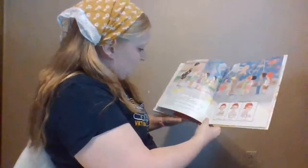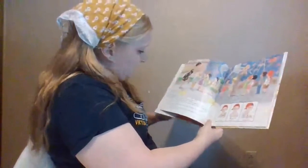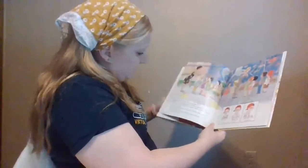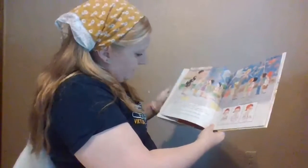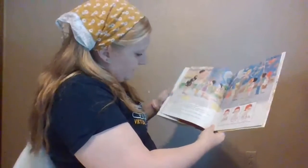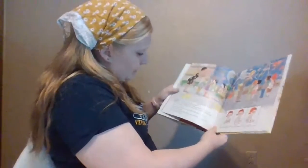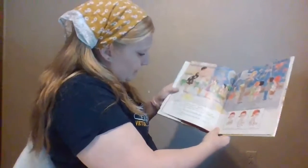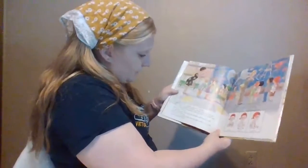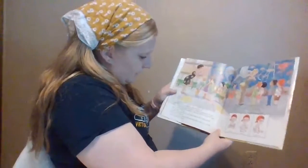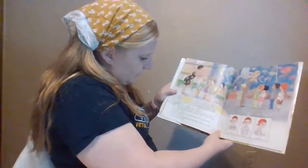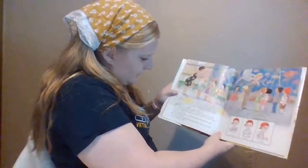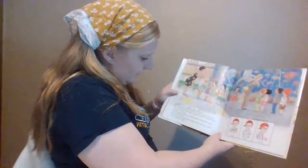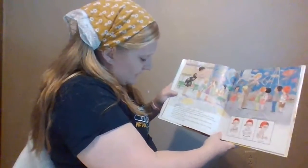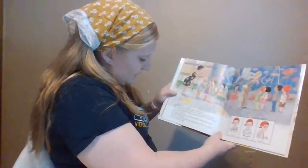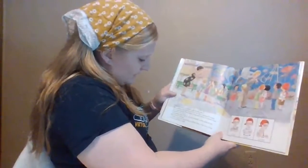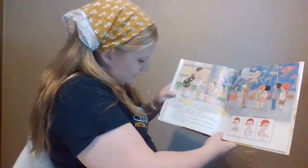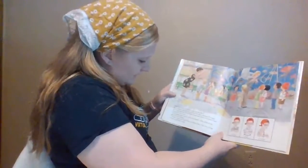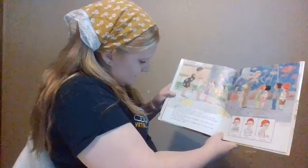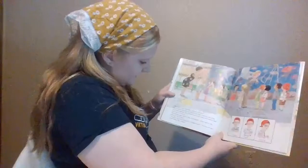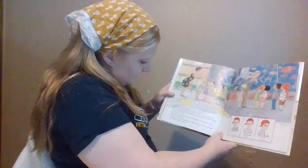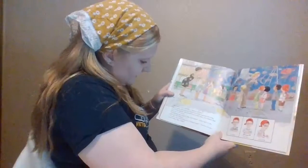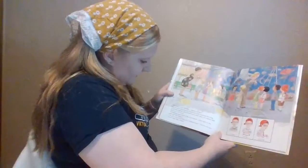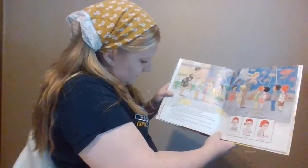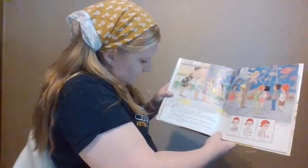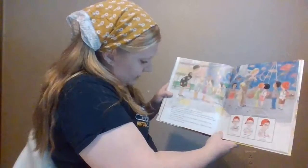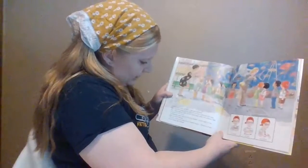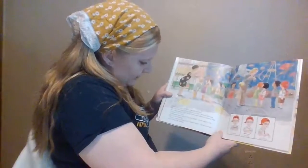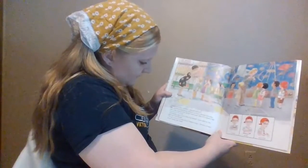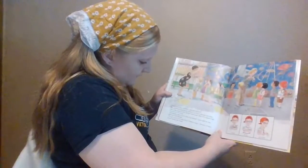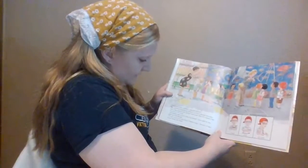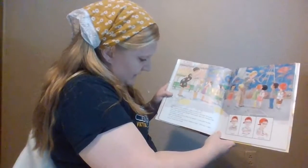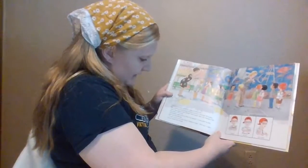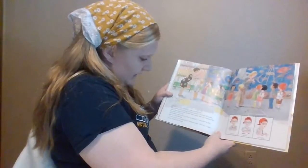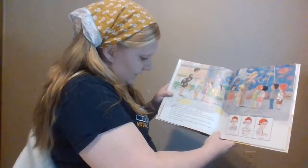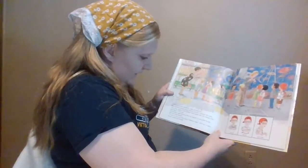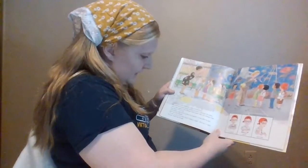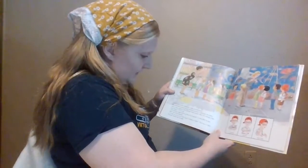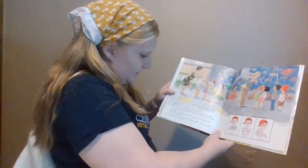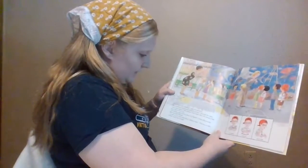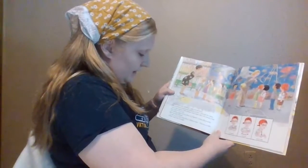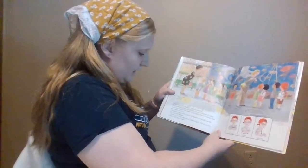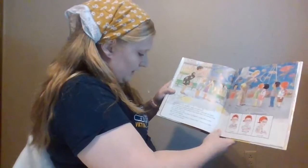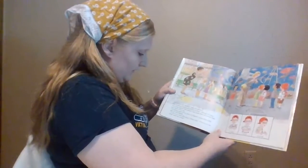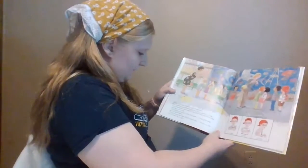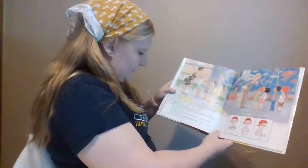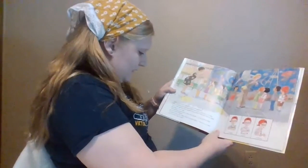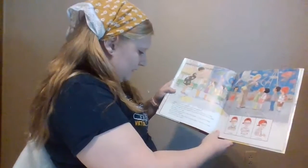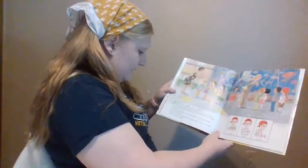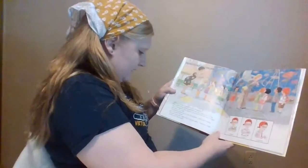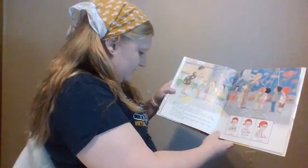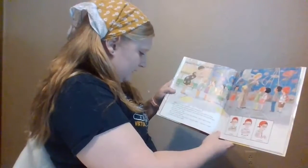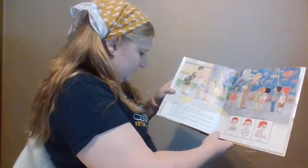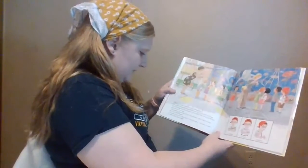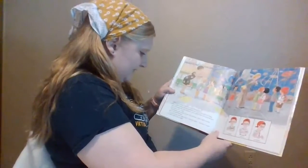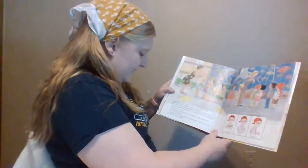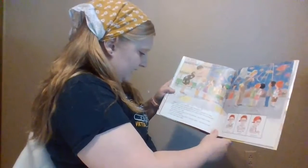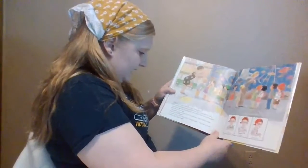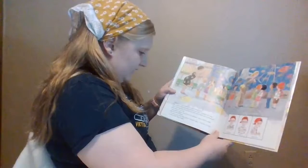Playtime is over, children, sang the teachers. The children stop playing and line up with a partner. But they don't stop signing.